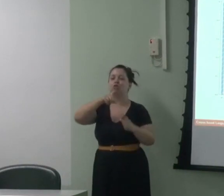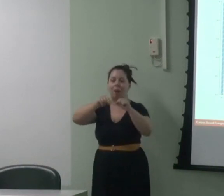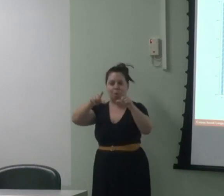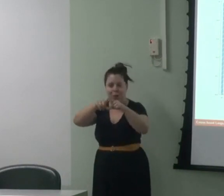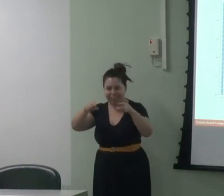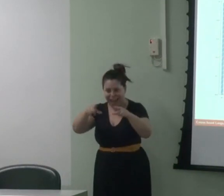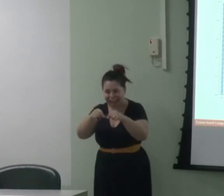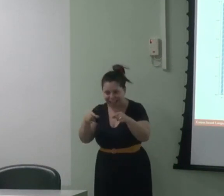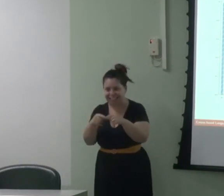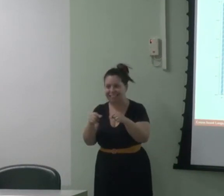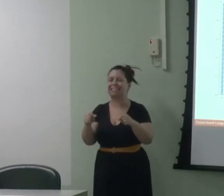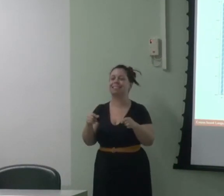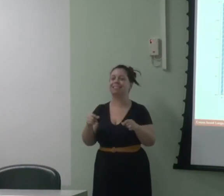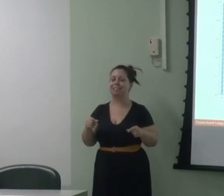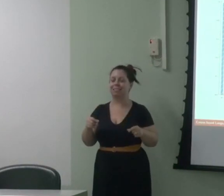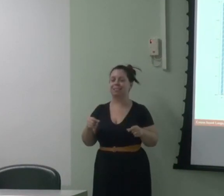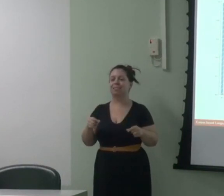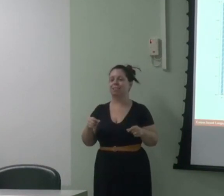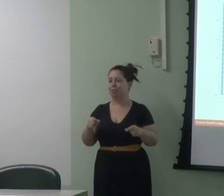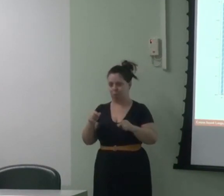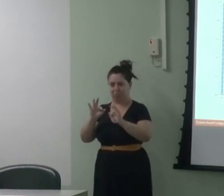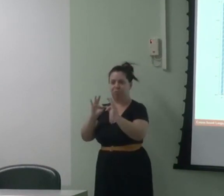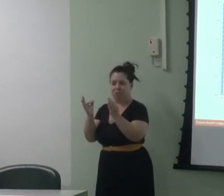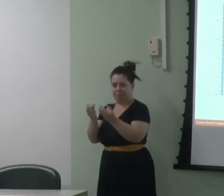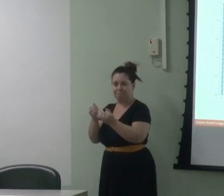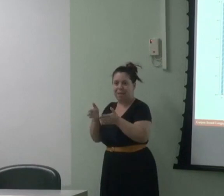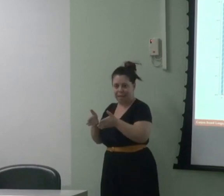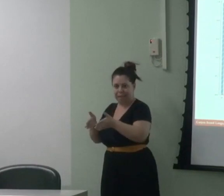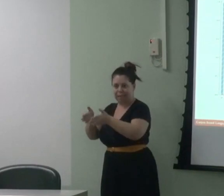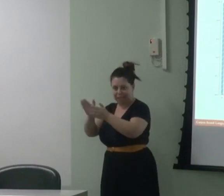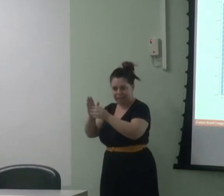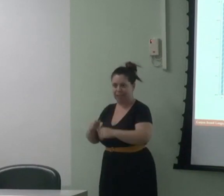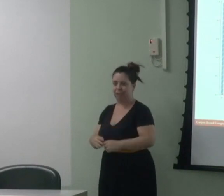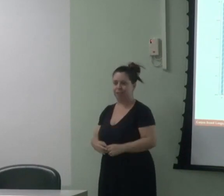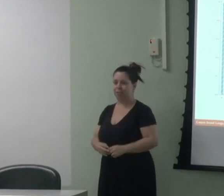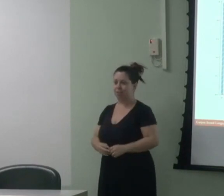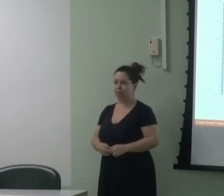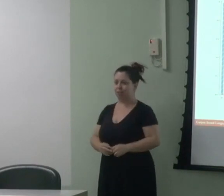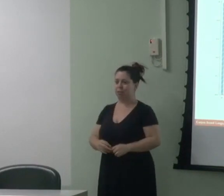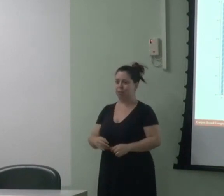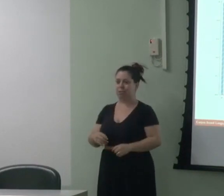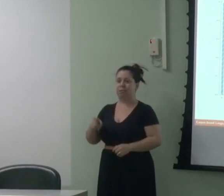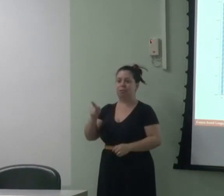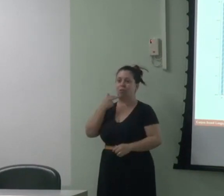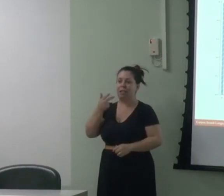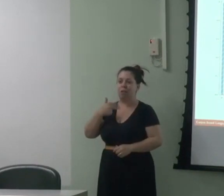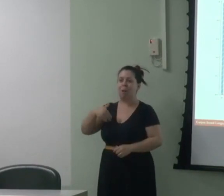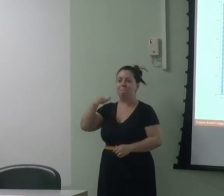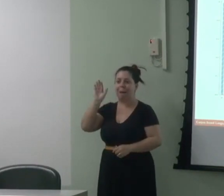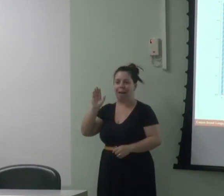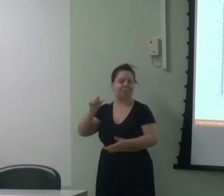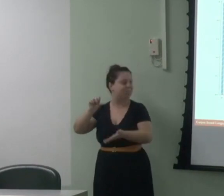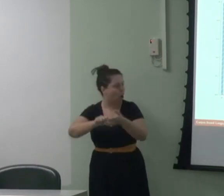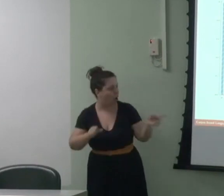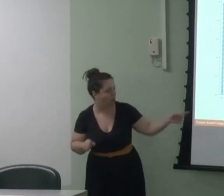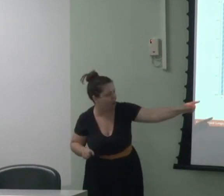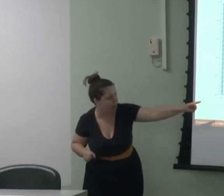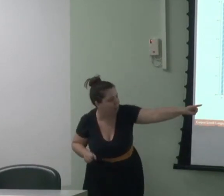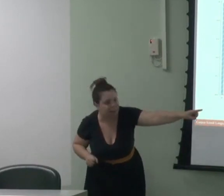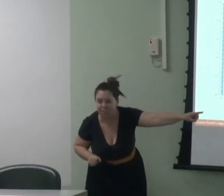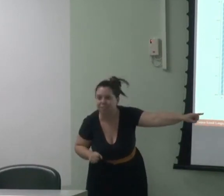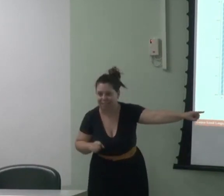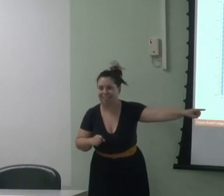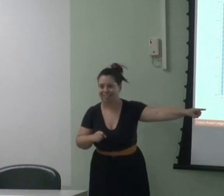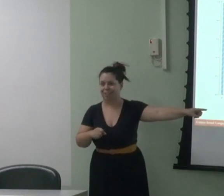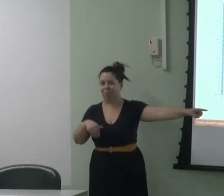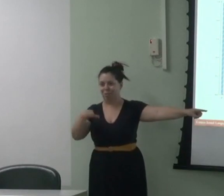the ones on the left which are most head final languages, and on the other end of the scale